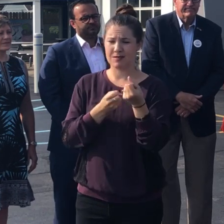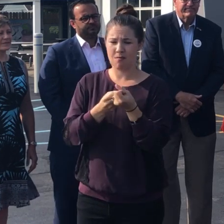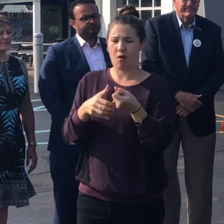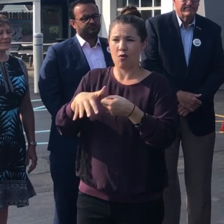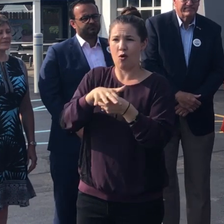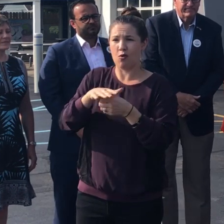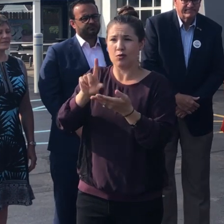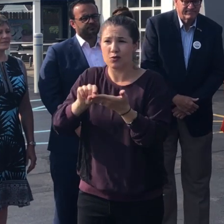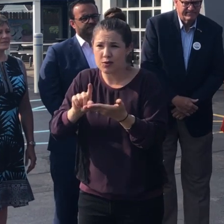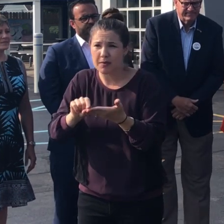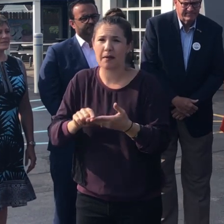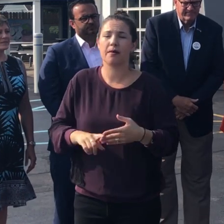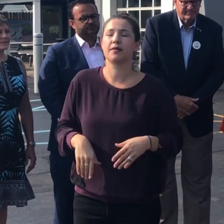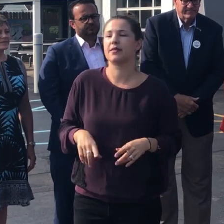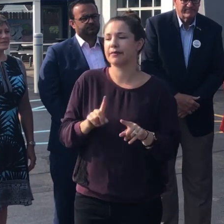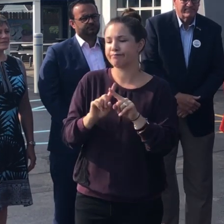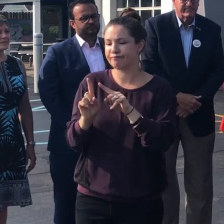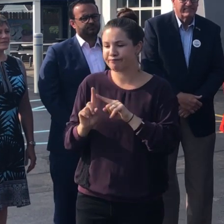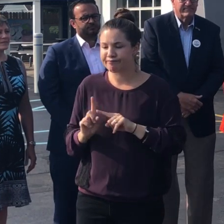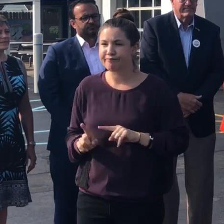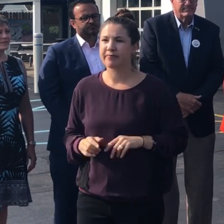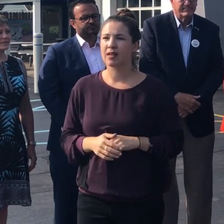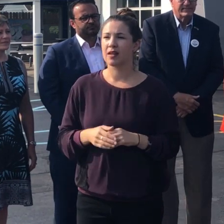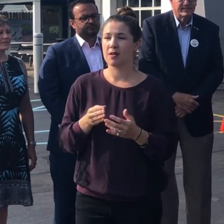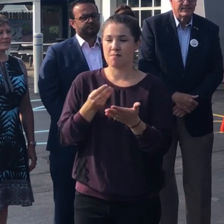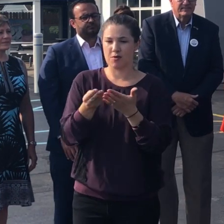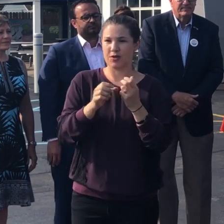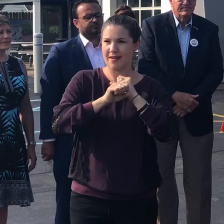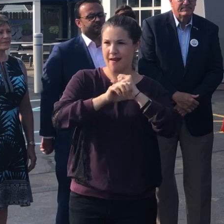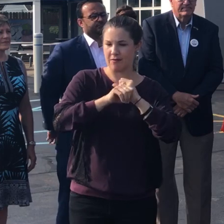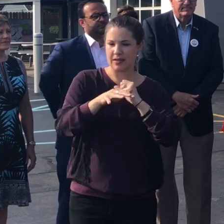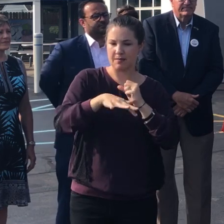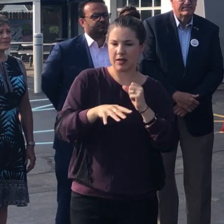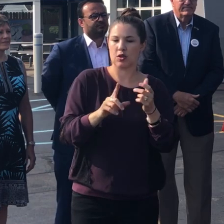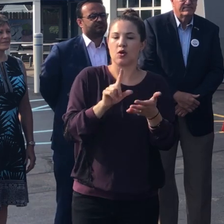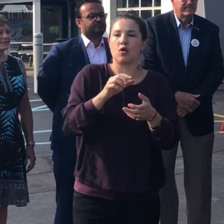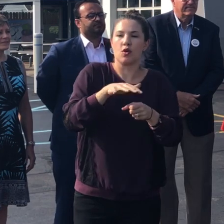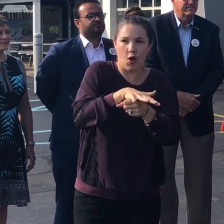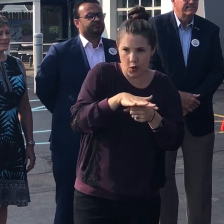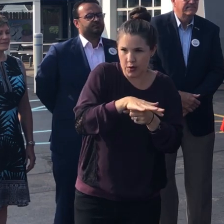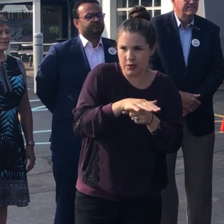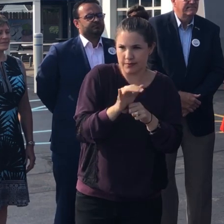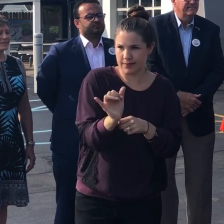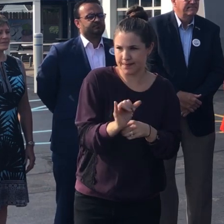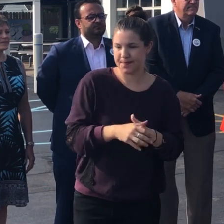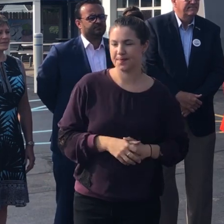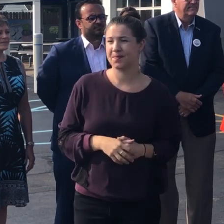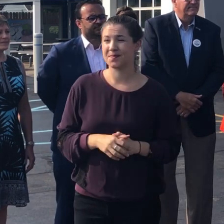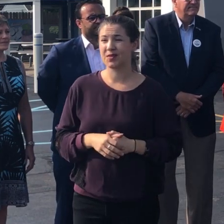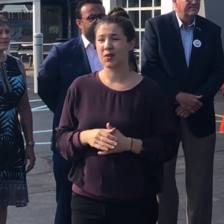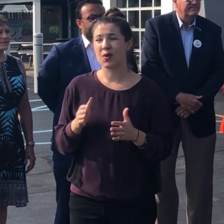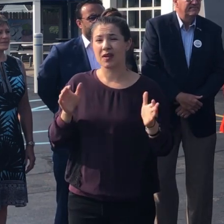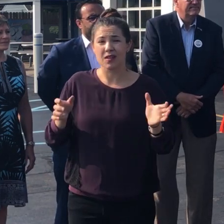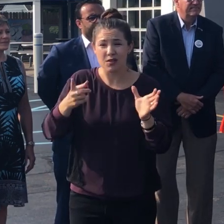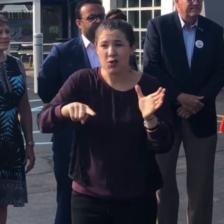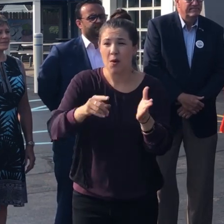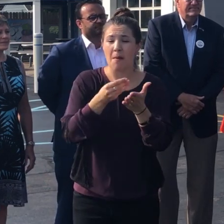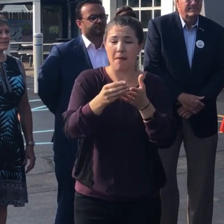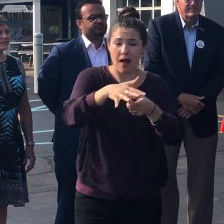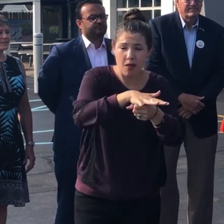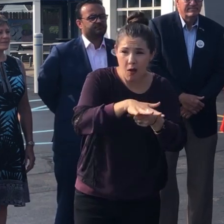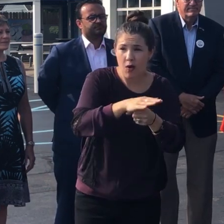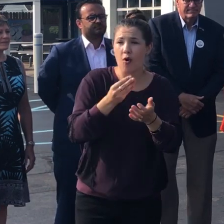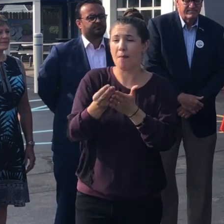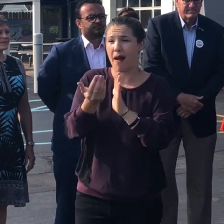community newspapers and outlets through the purchase of advertising space. I encourage our residents to buy local, buy